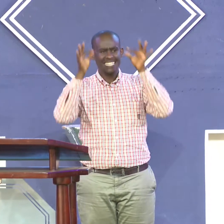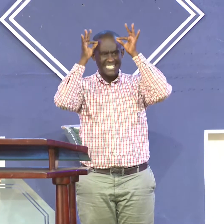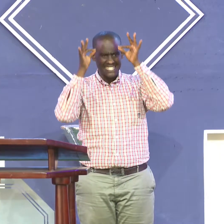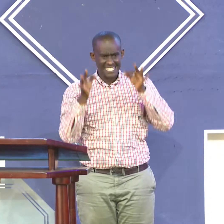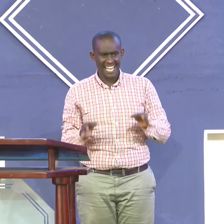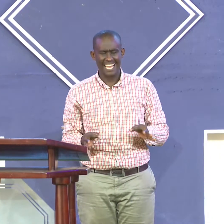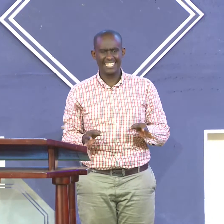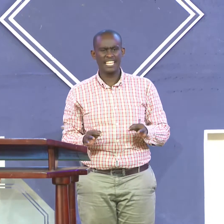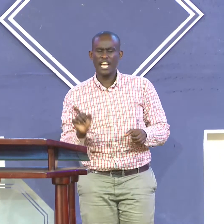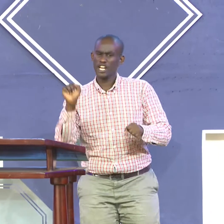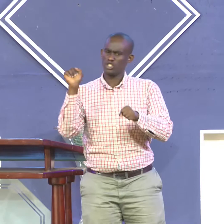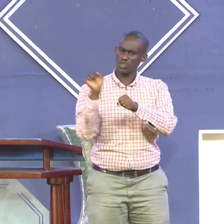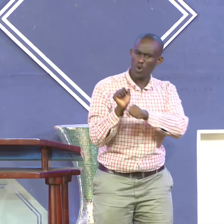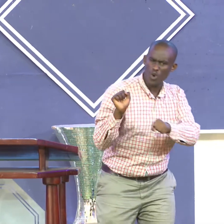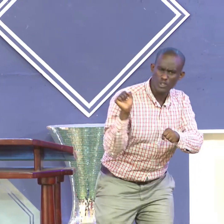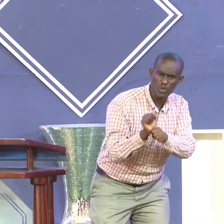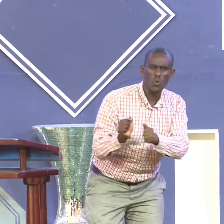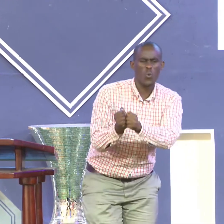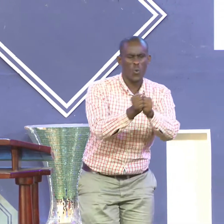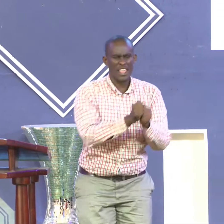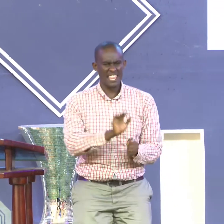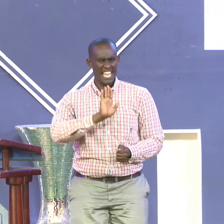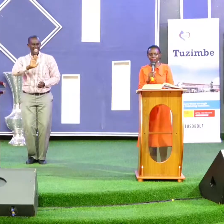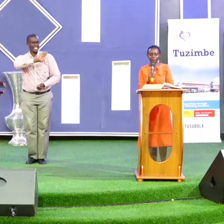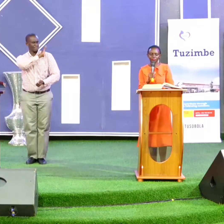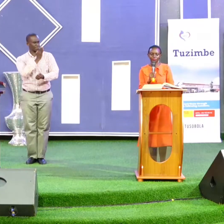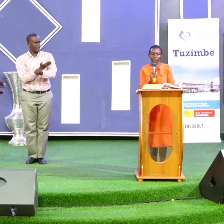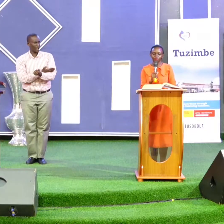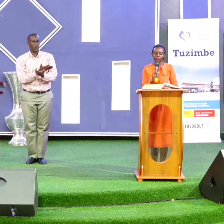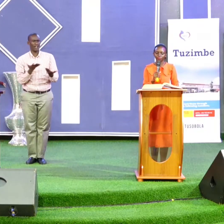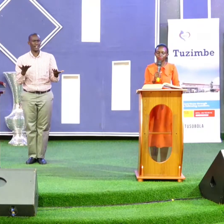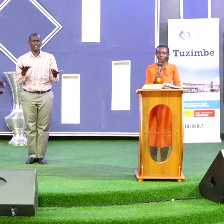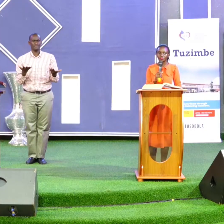seat. Today they do whatever they do with all their